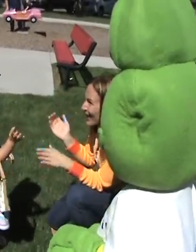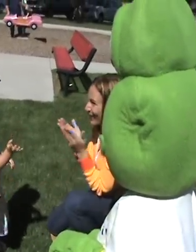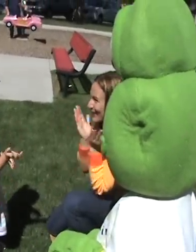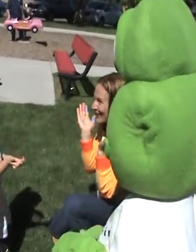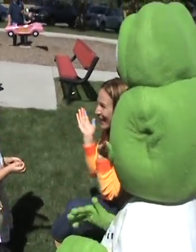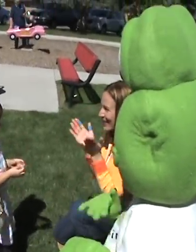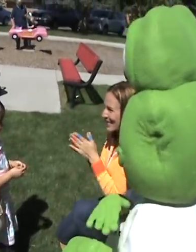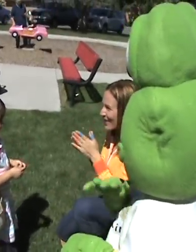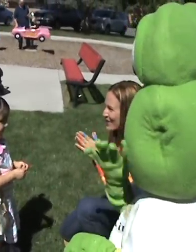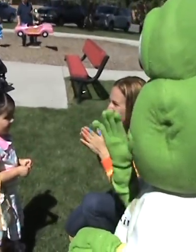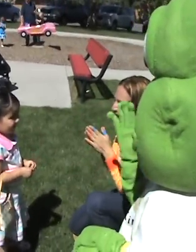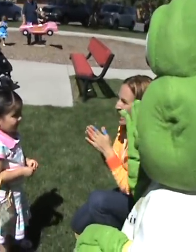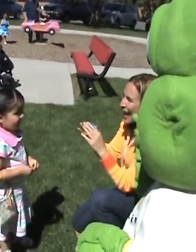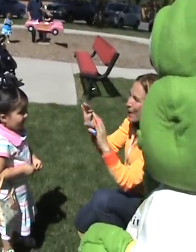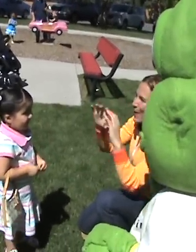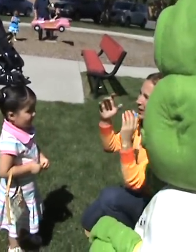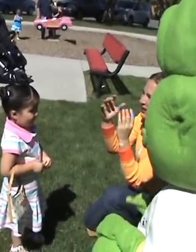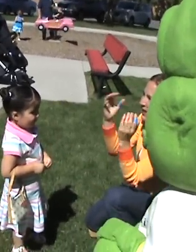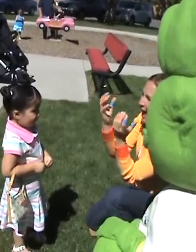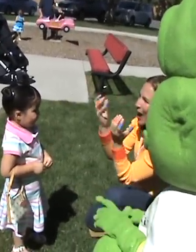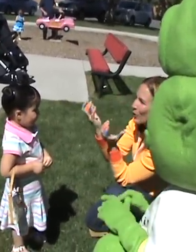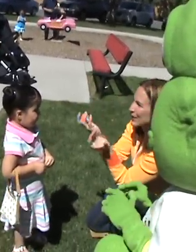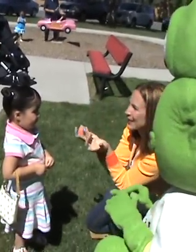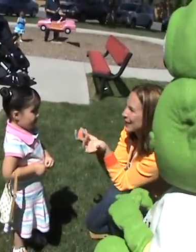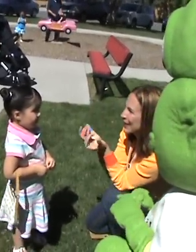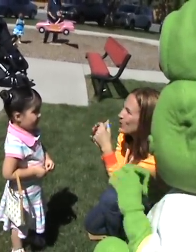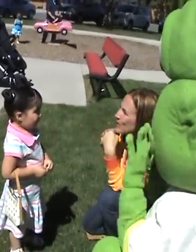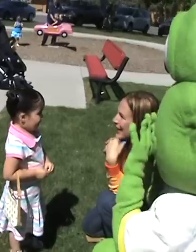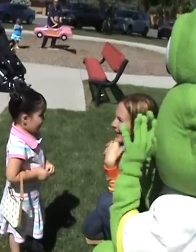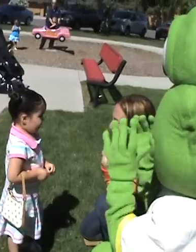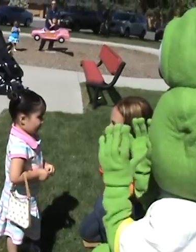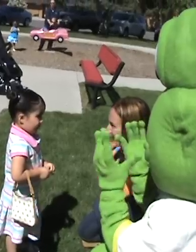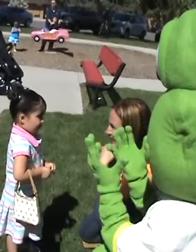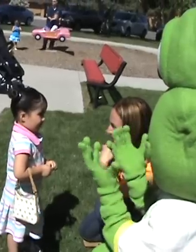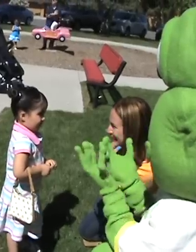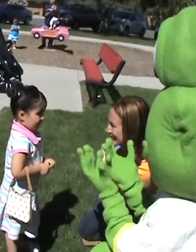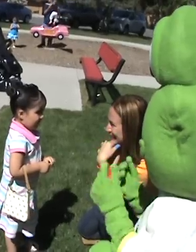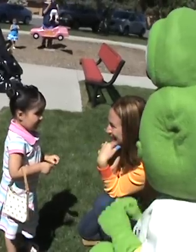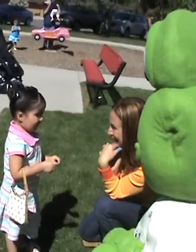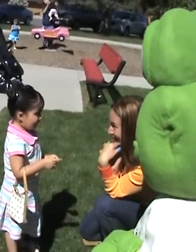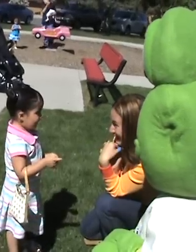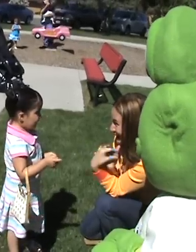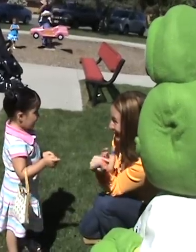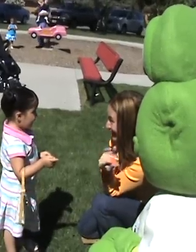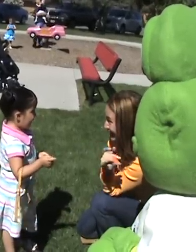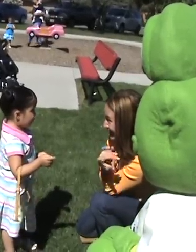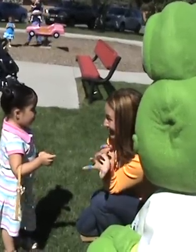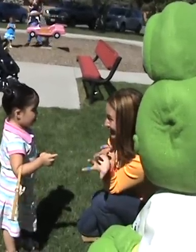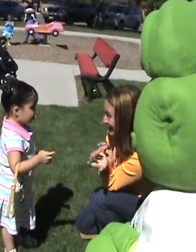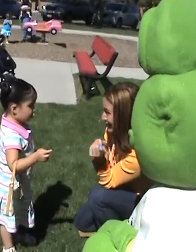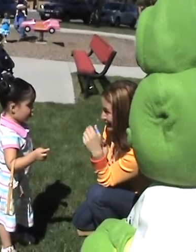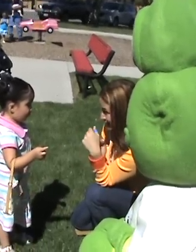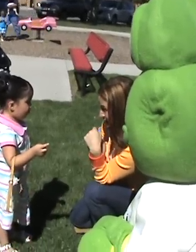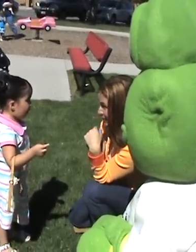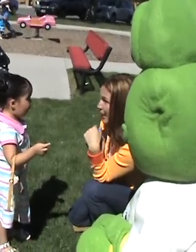Oh, that is so good. How about cloud? Can you sign cloud? Because he's a special frog. He